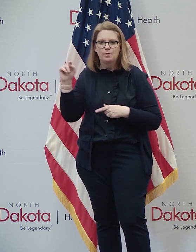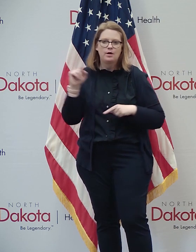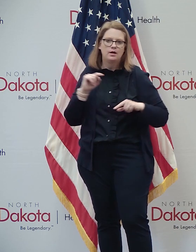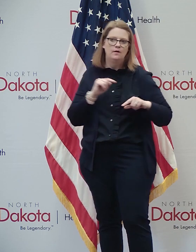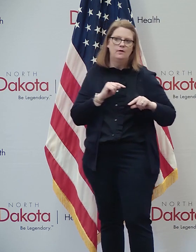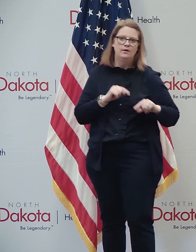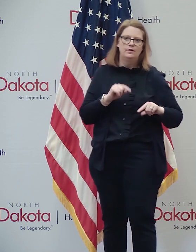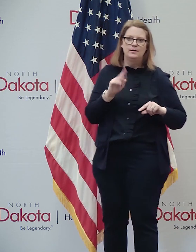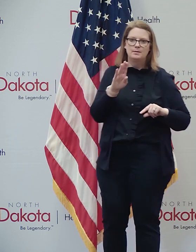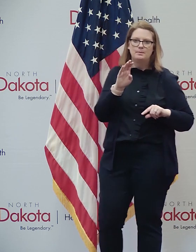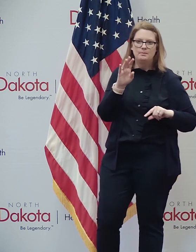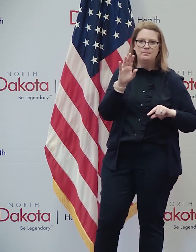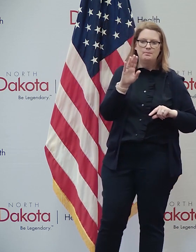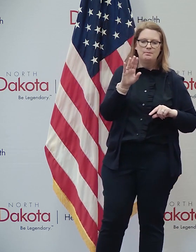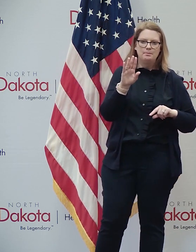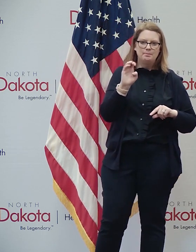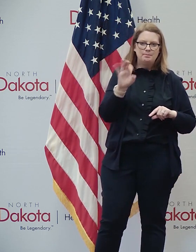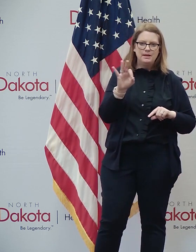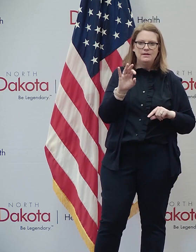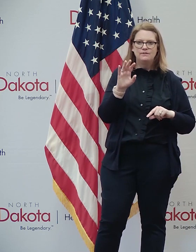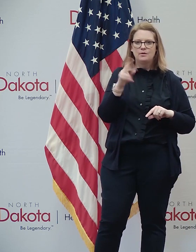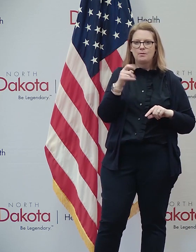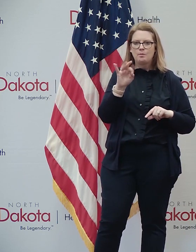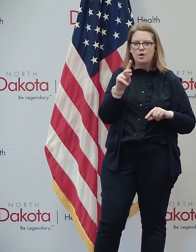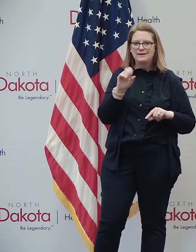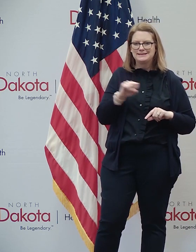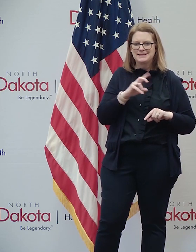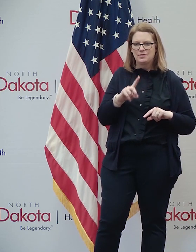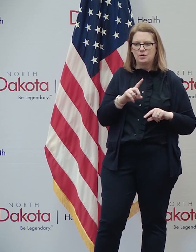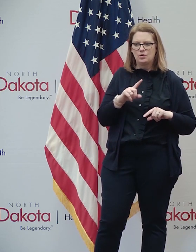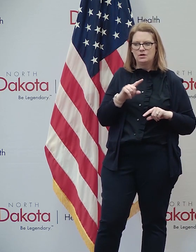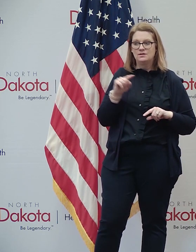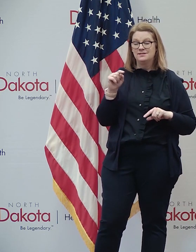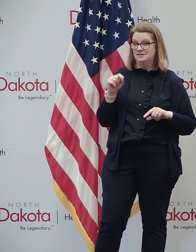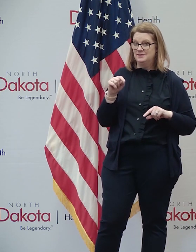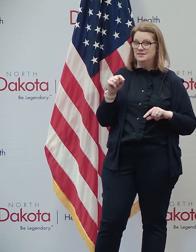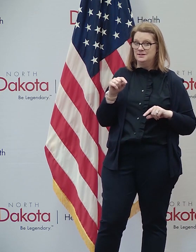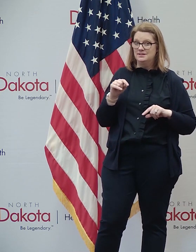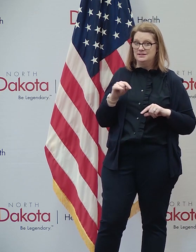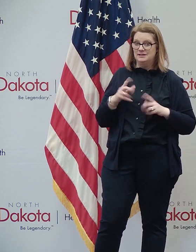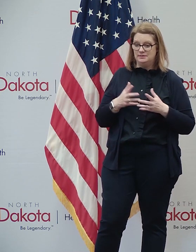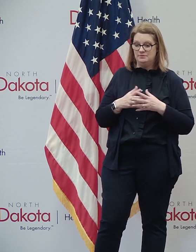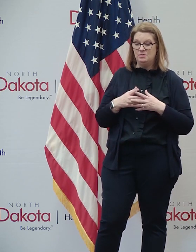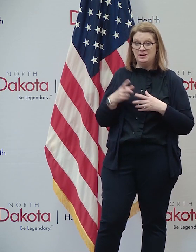that one of the places in America where there have been hotspots, outbreaks, and whether that's in